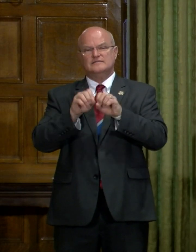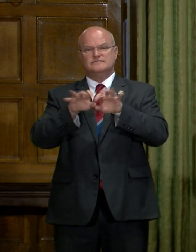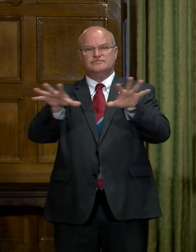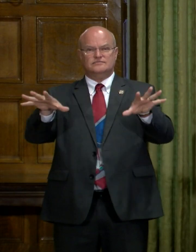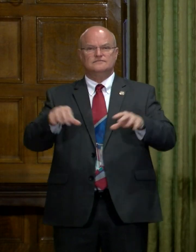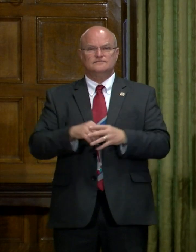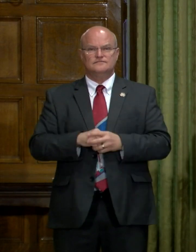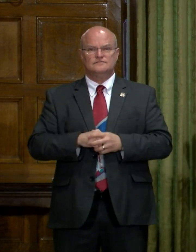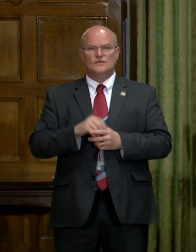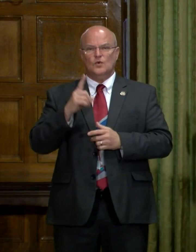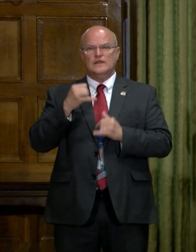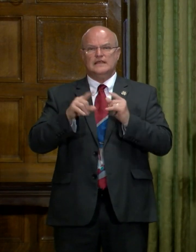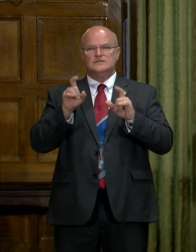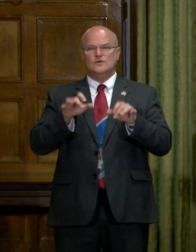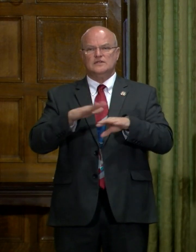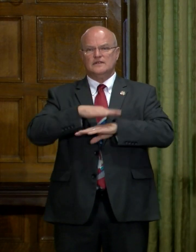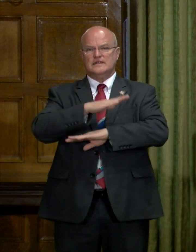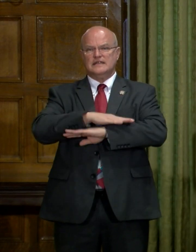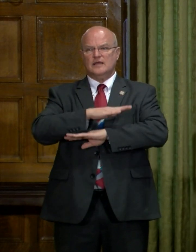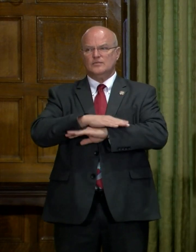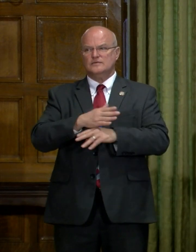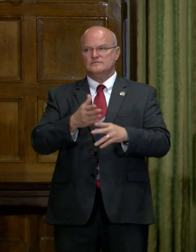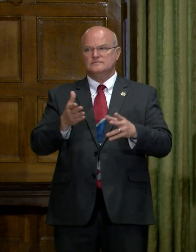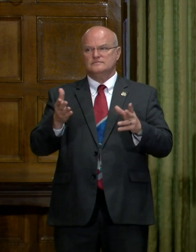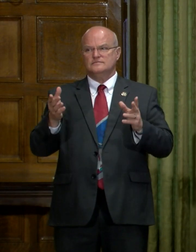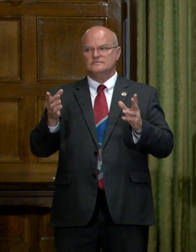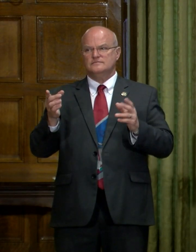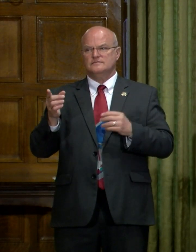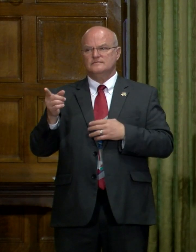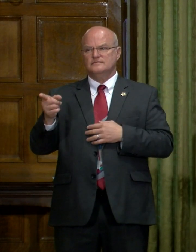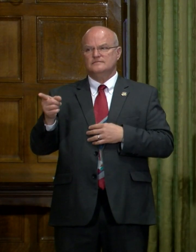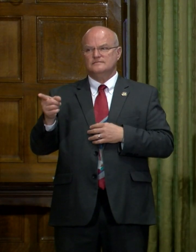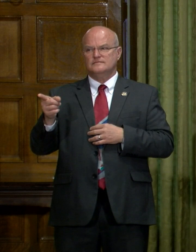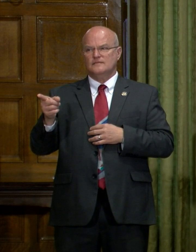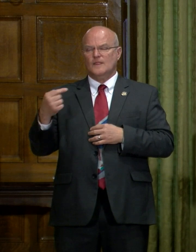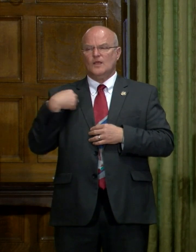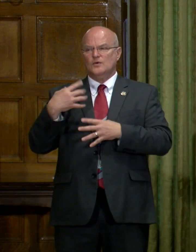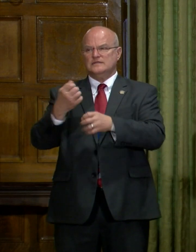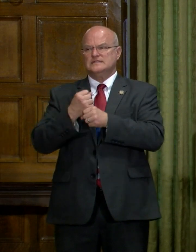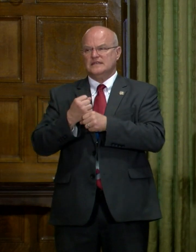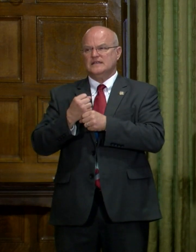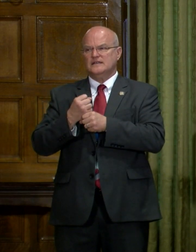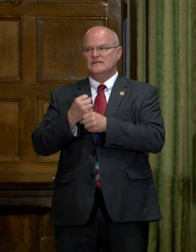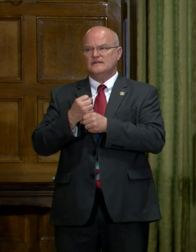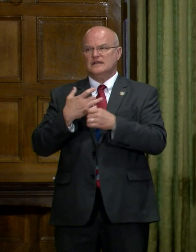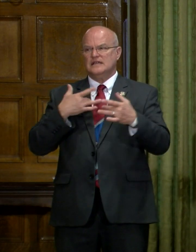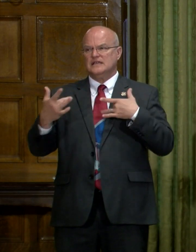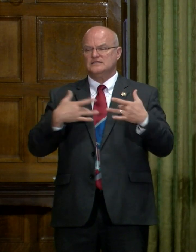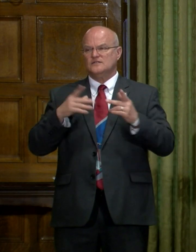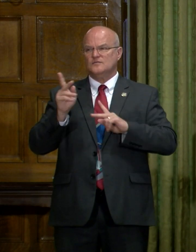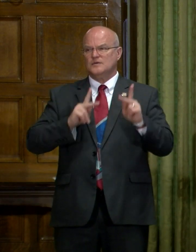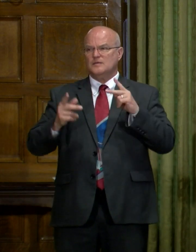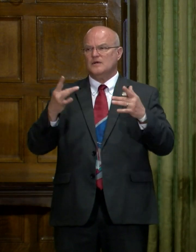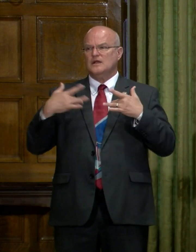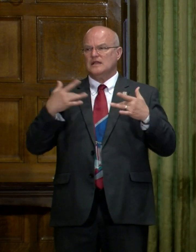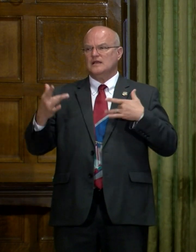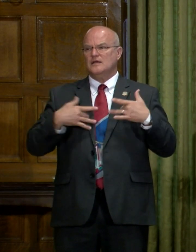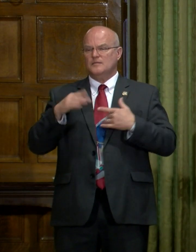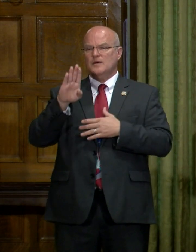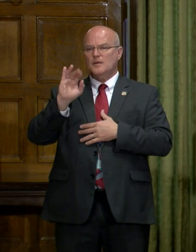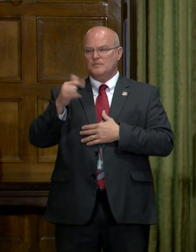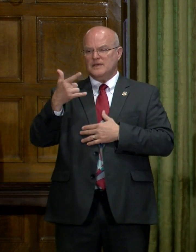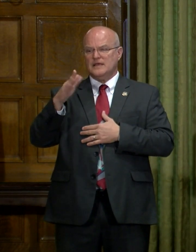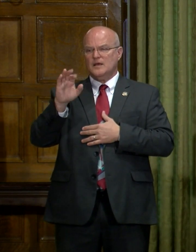COVID-19. One last question on the table, please. We've received a lot of concern from folks worried about big